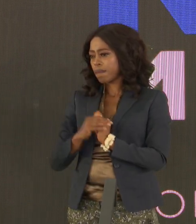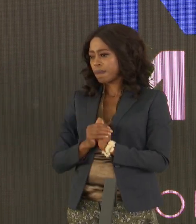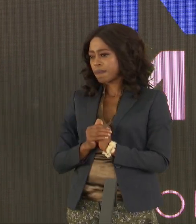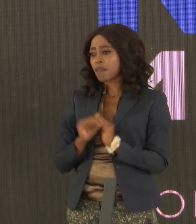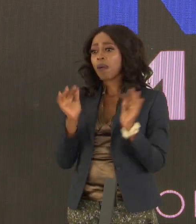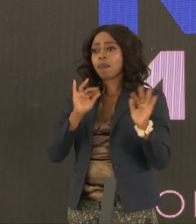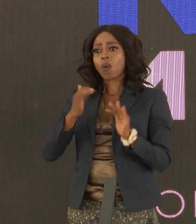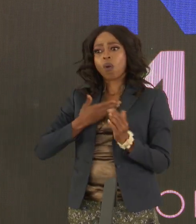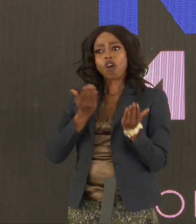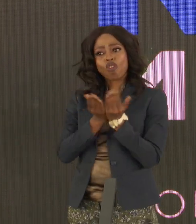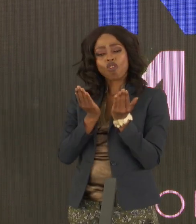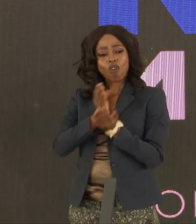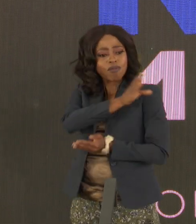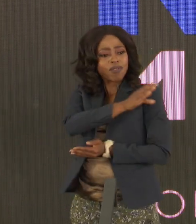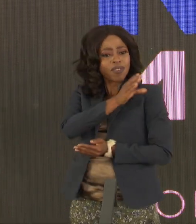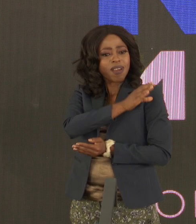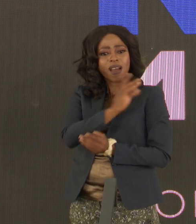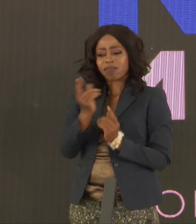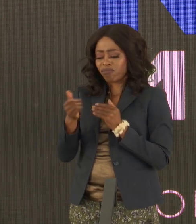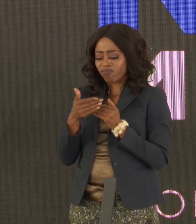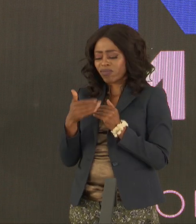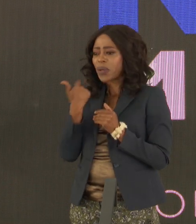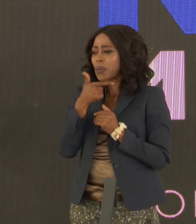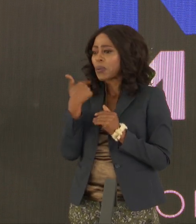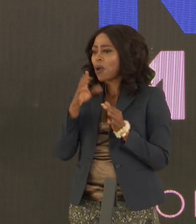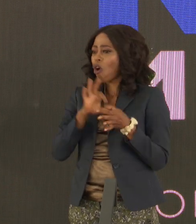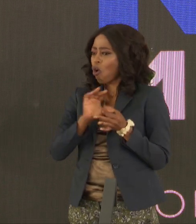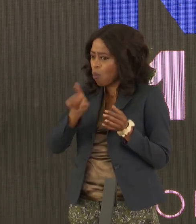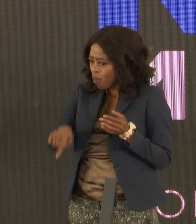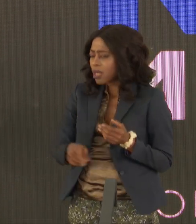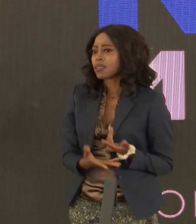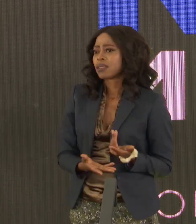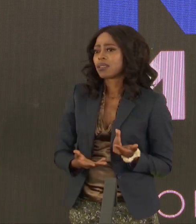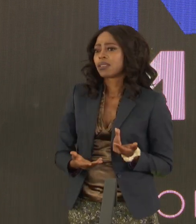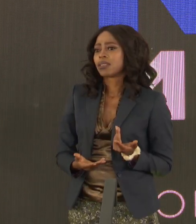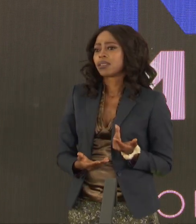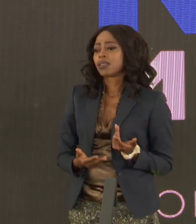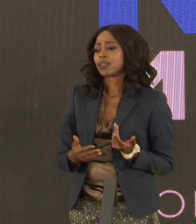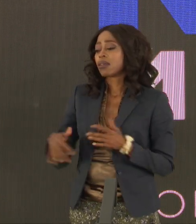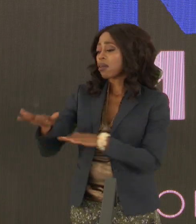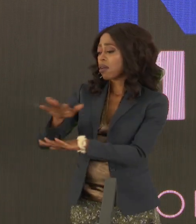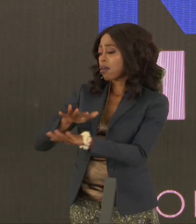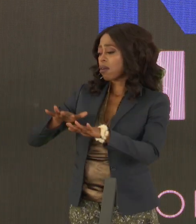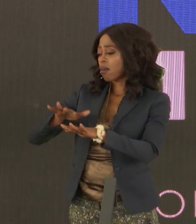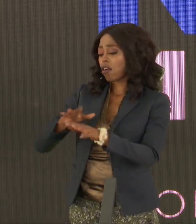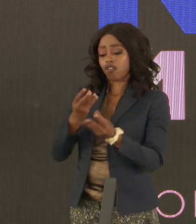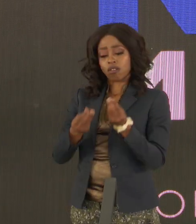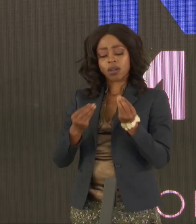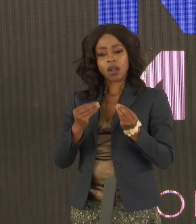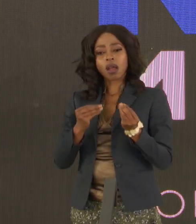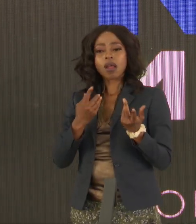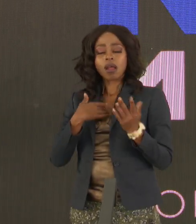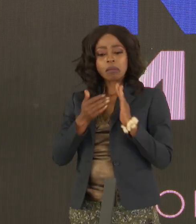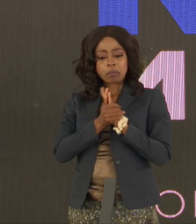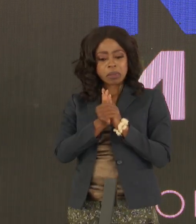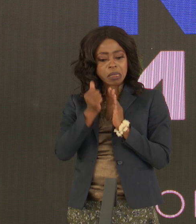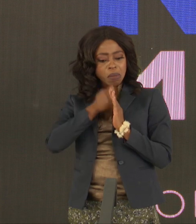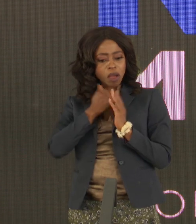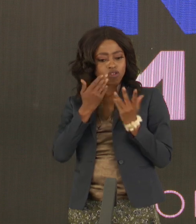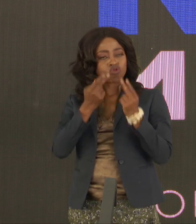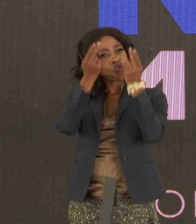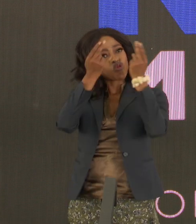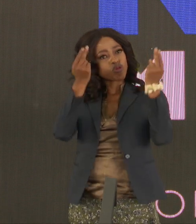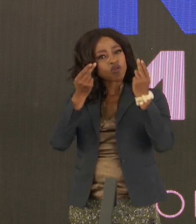People want schools and clinics a short distance from their homes and facilities where children can discover their talents through the